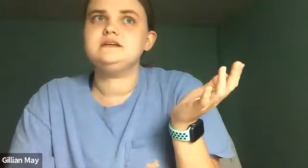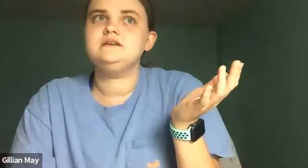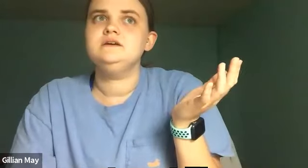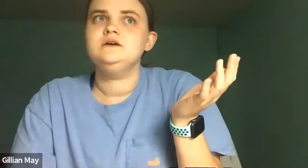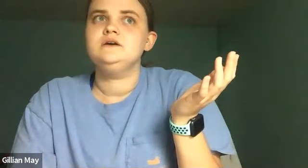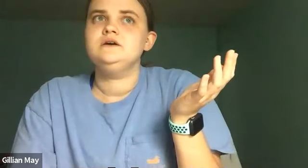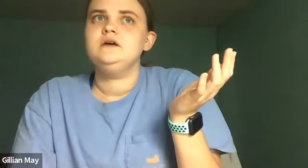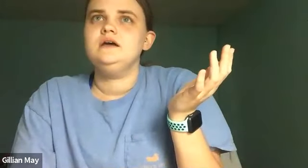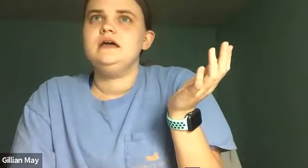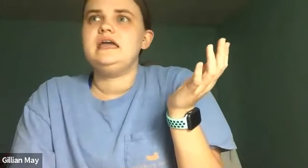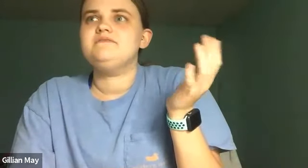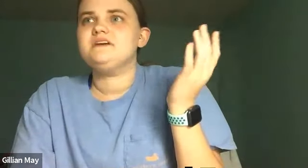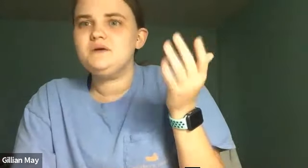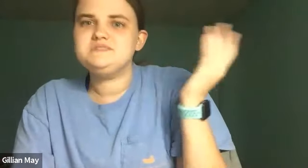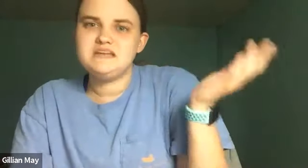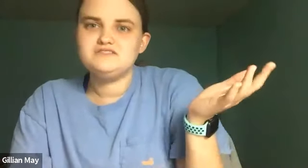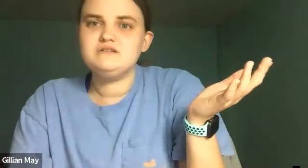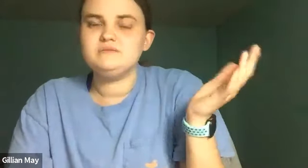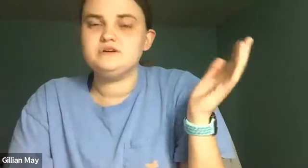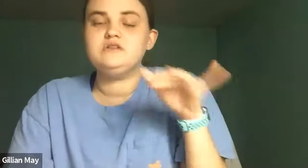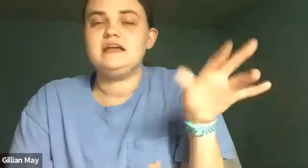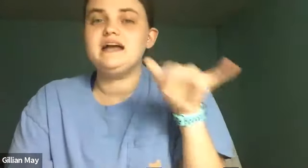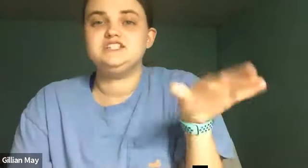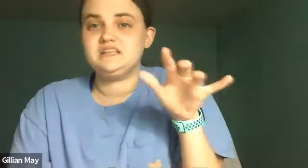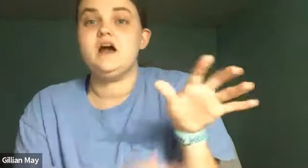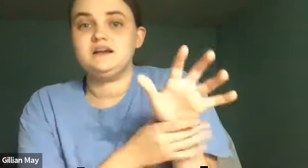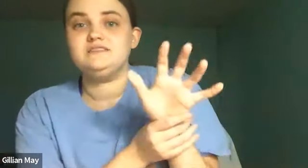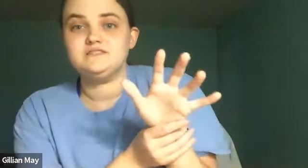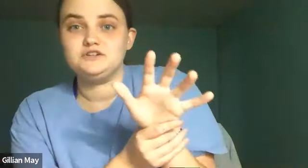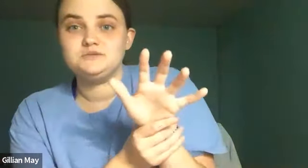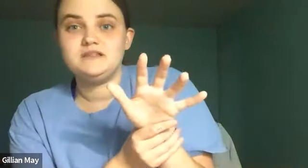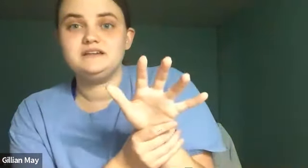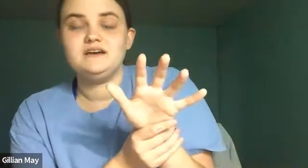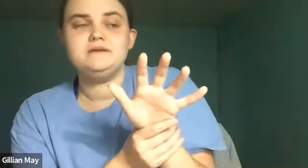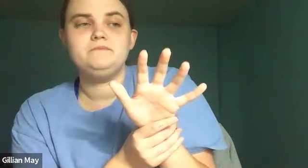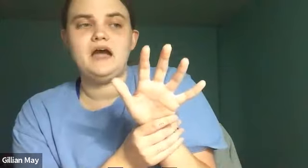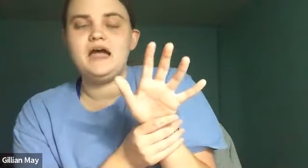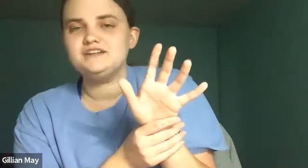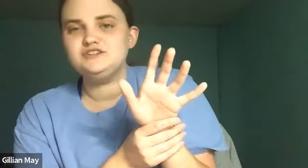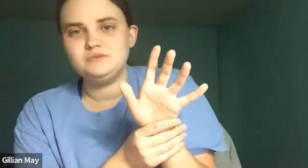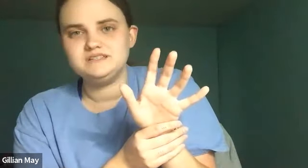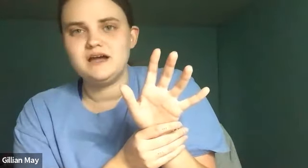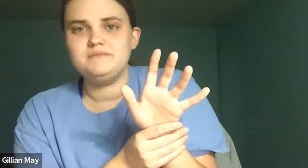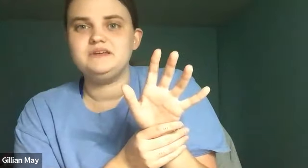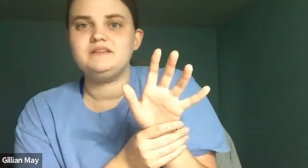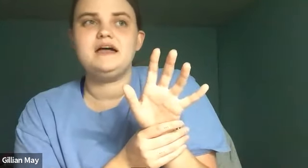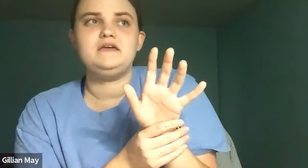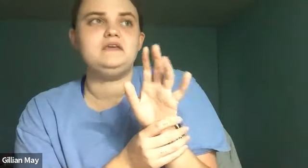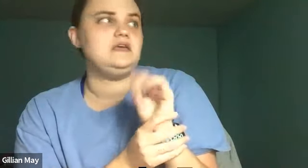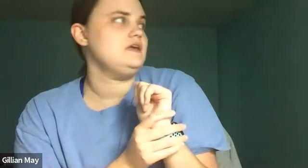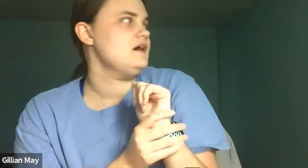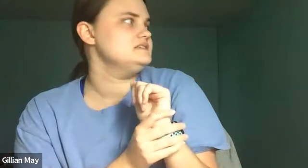seen, if it comes down to it where you're like, I just cannot get this finger spelling done. I had to one time be like I